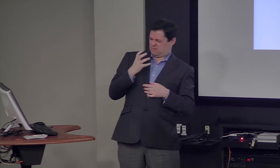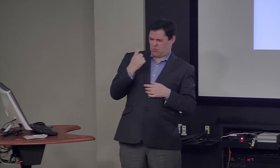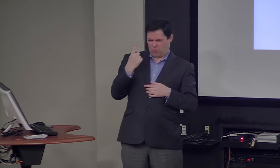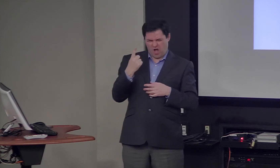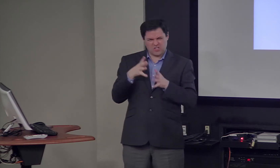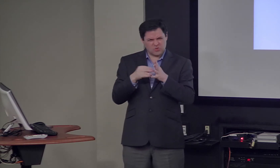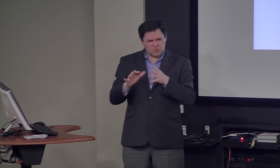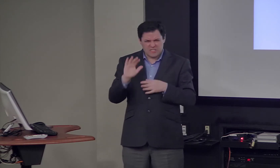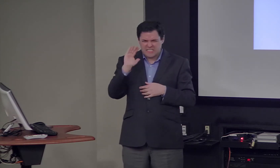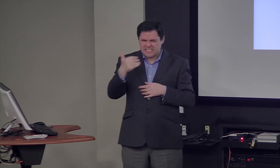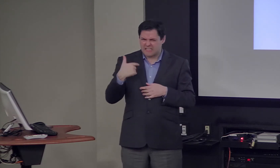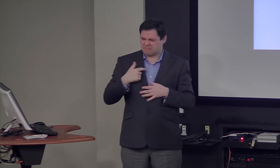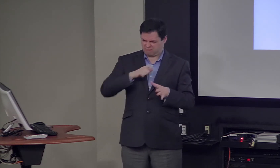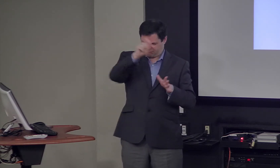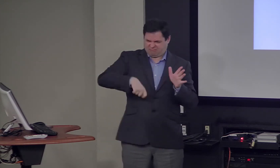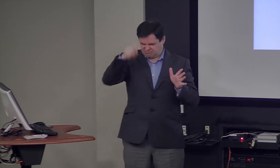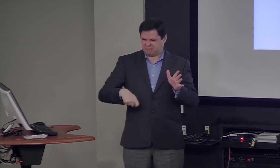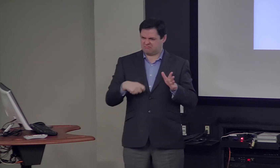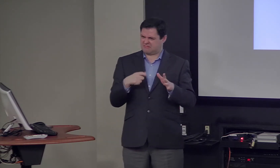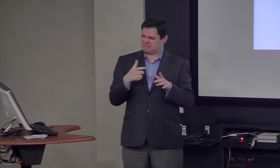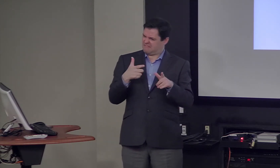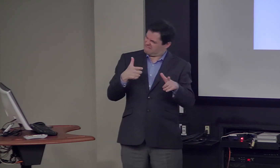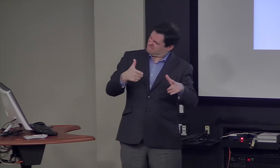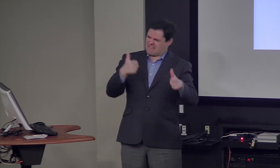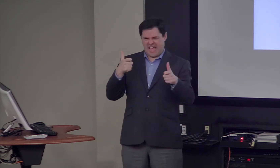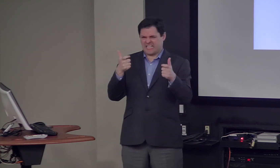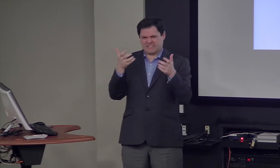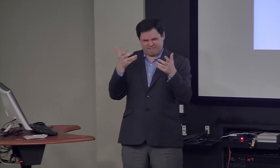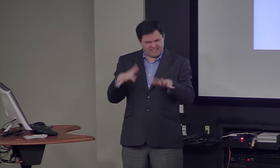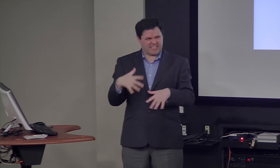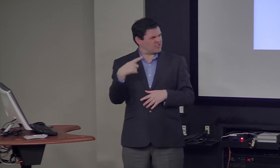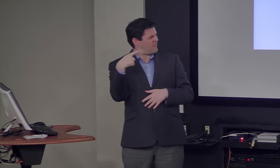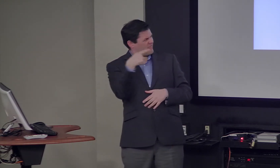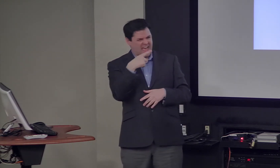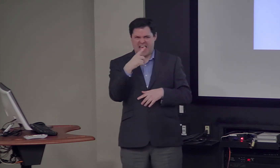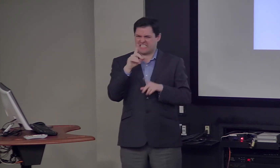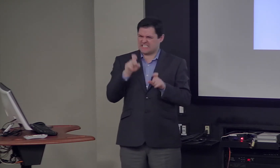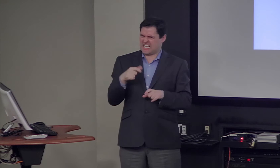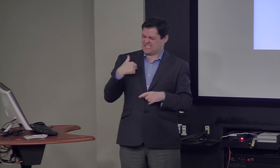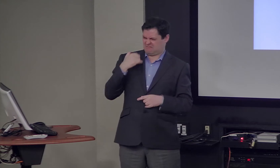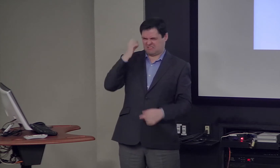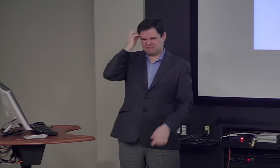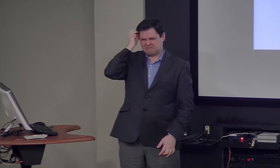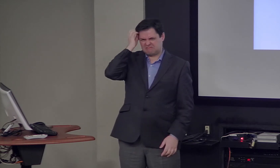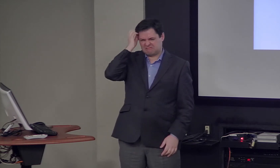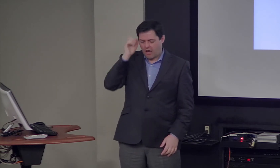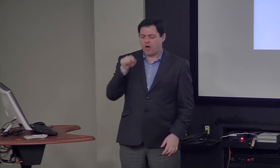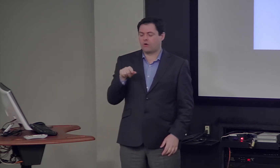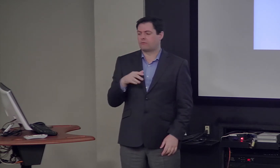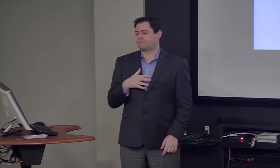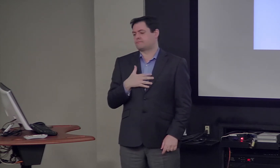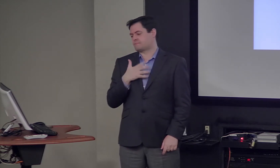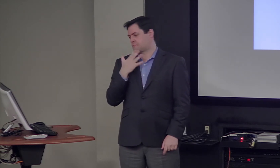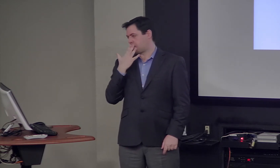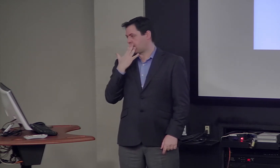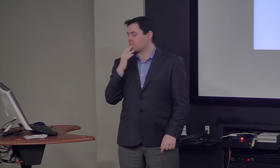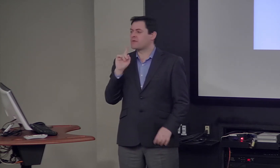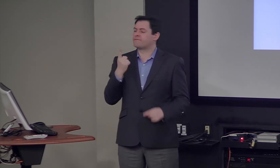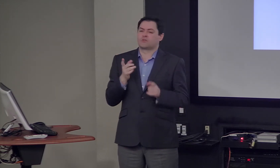in the study. And we wanted to make sure that all of our students were part of this test. One of the students completed this particular test very